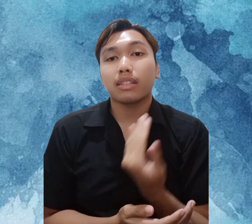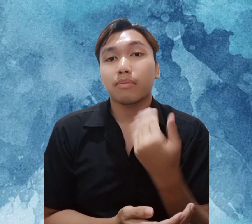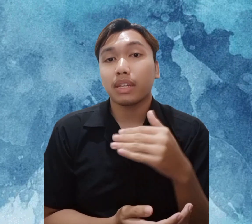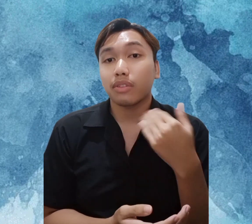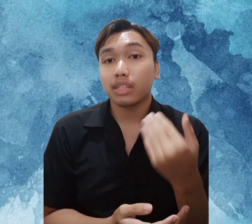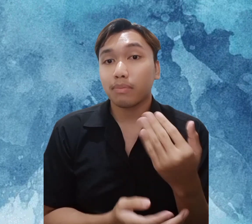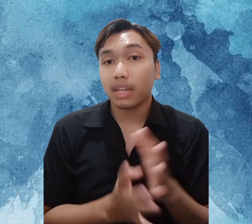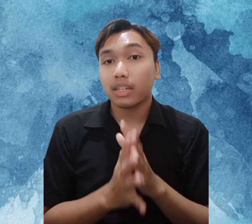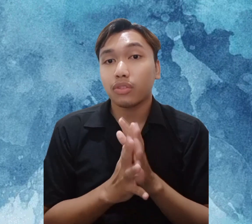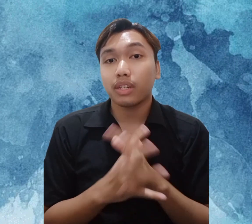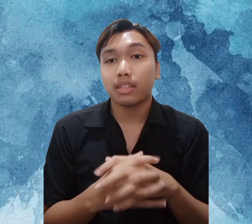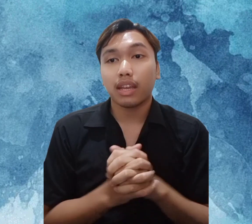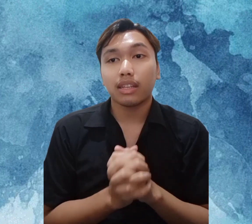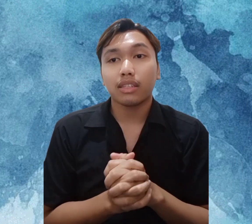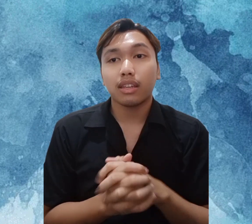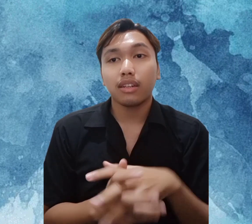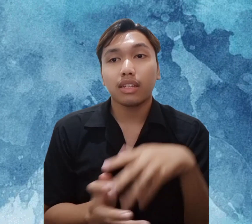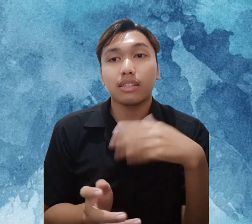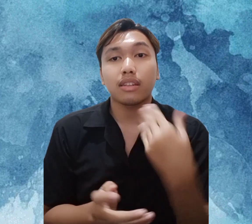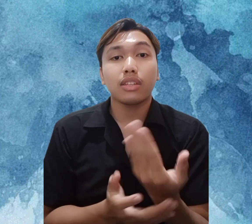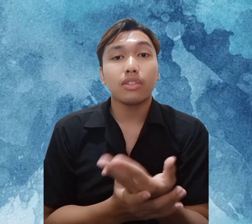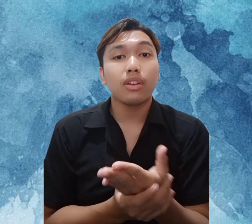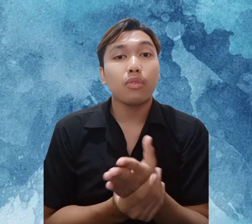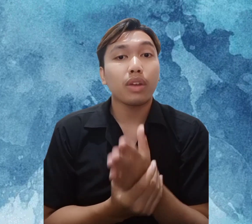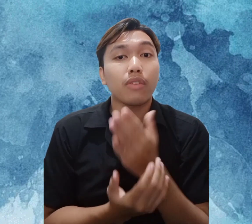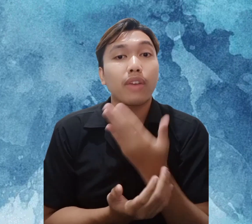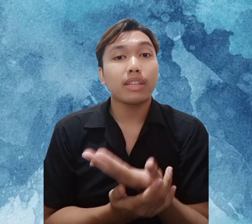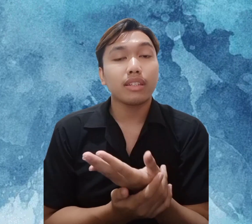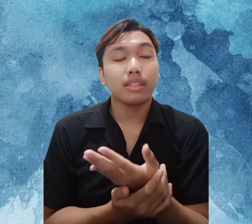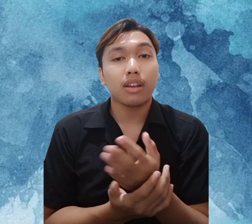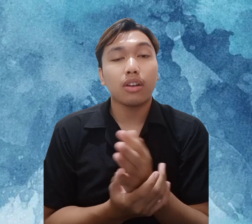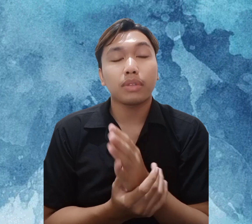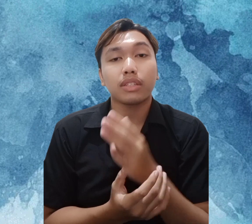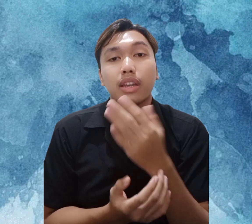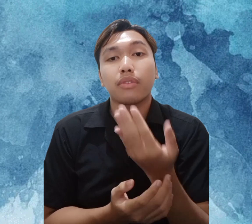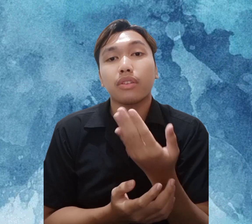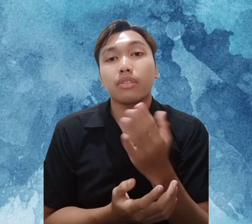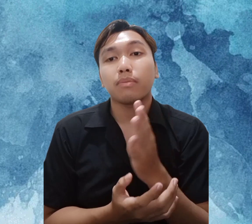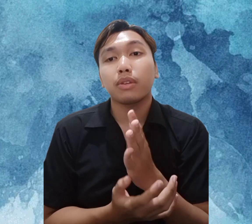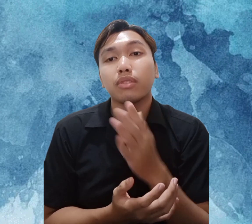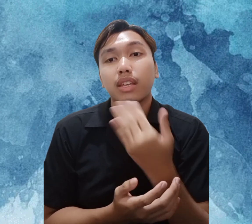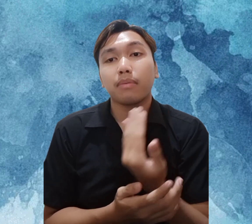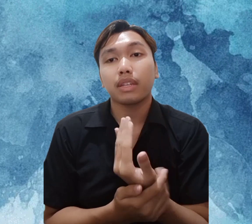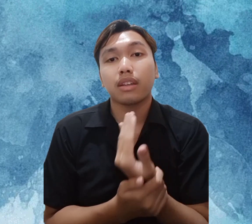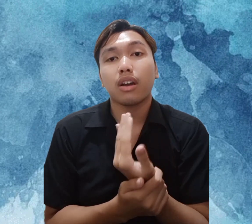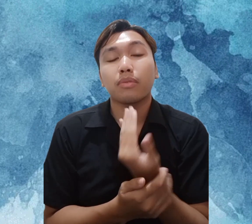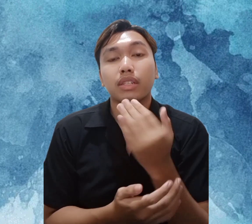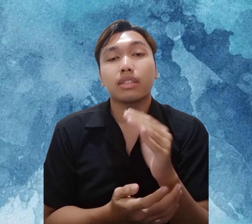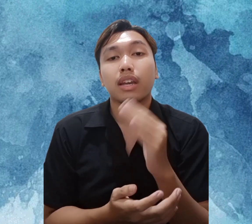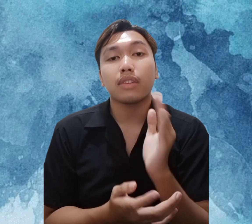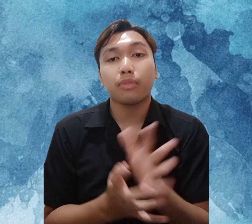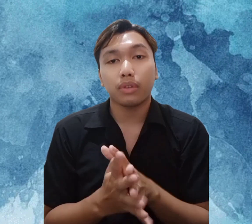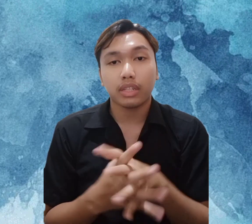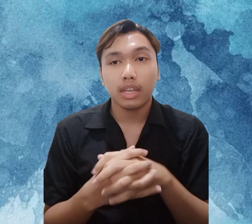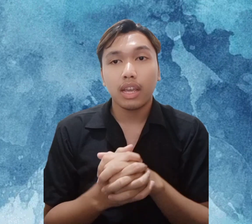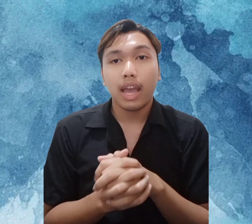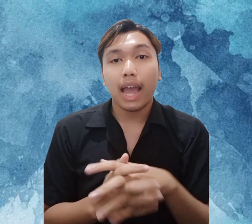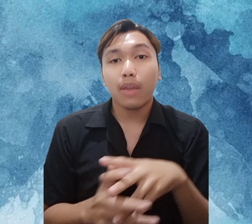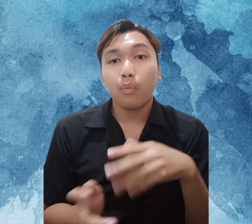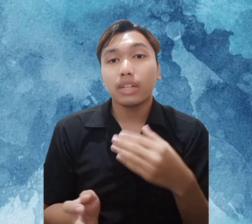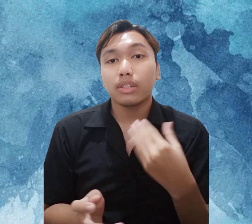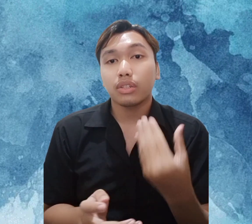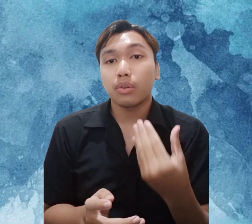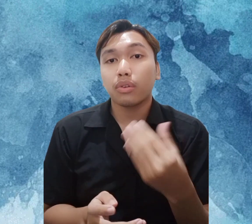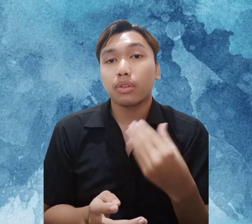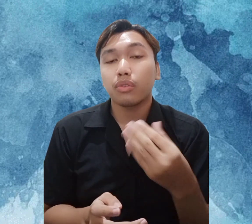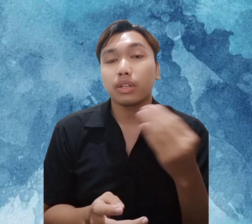is speak into this affection is the national elevations of the Thai Royal the museum is of the Thai port. I